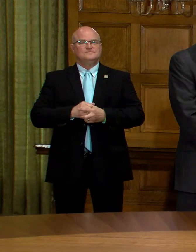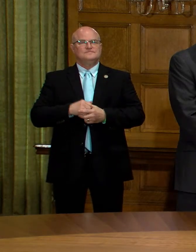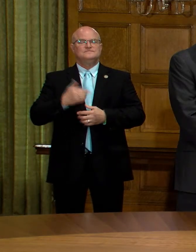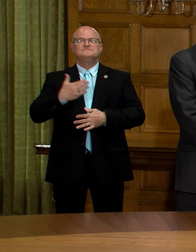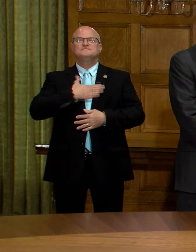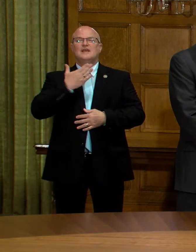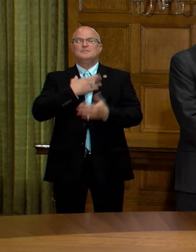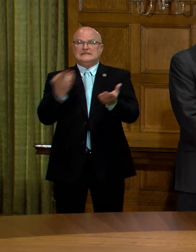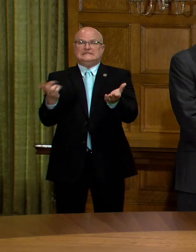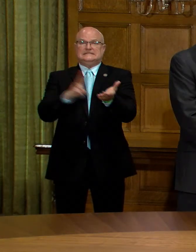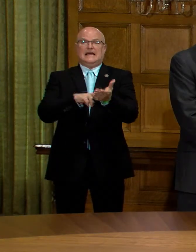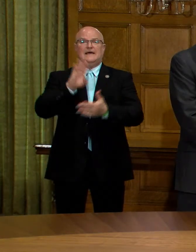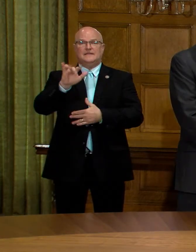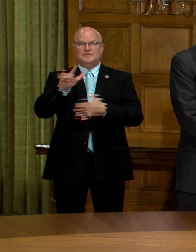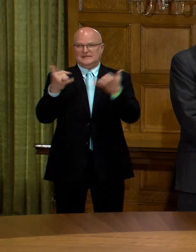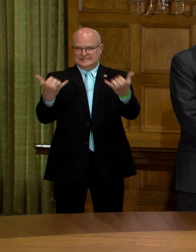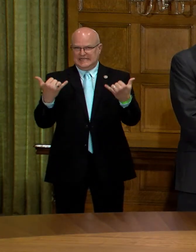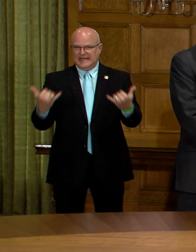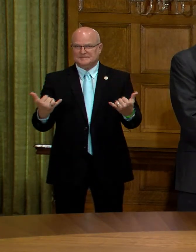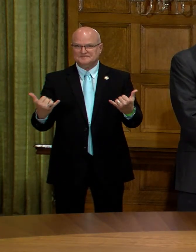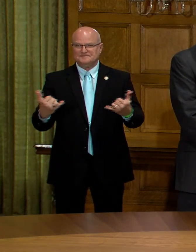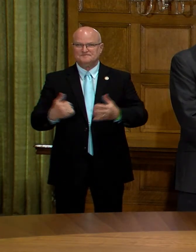pleased to sign this today.